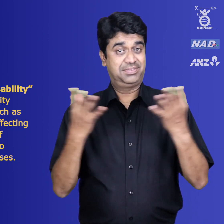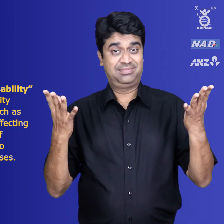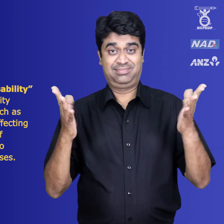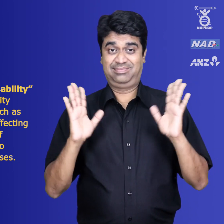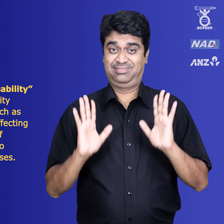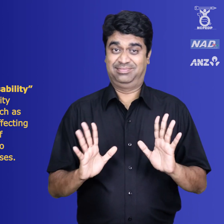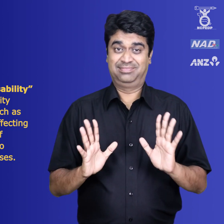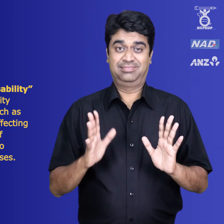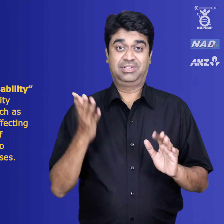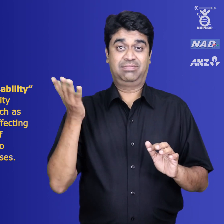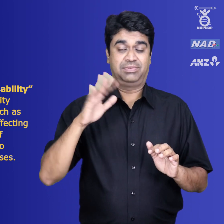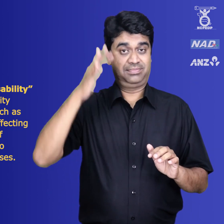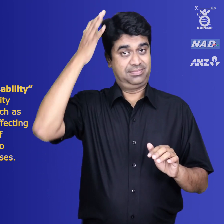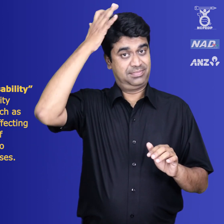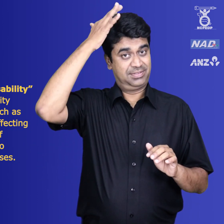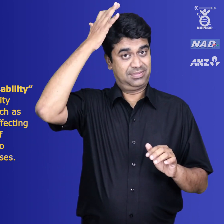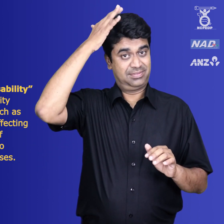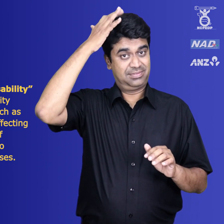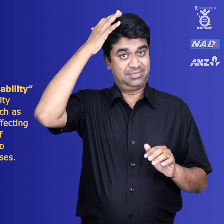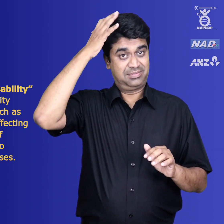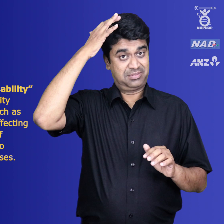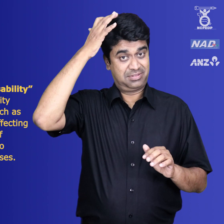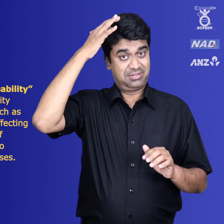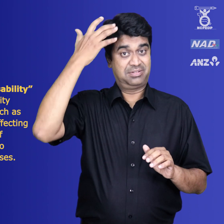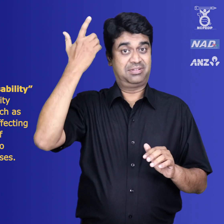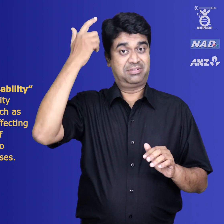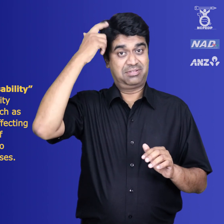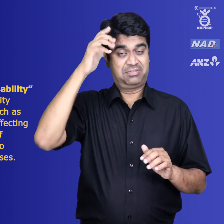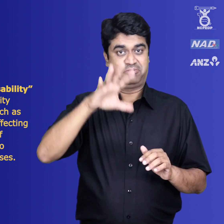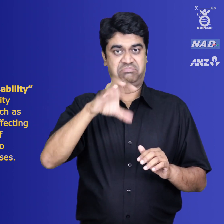to organic or neurological causes.